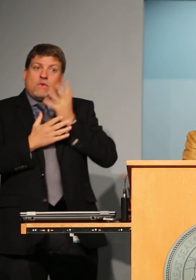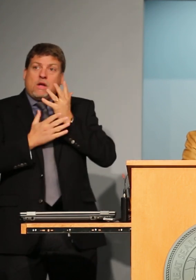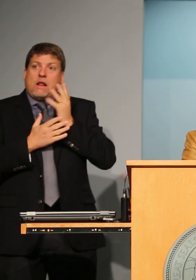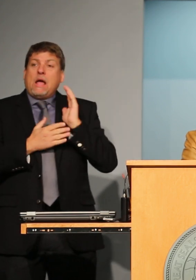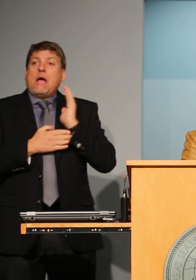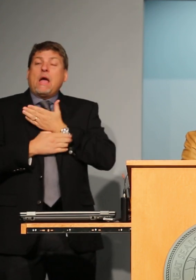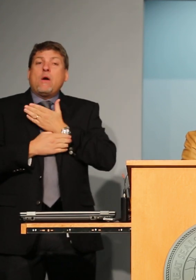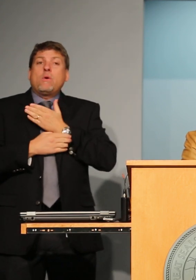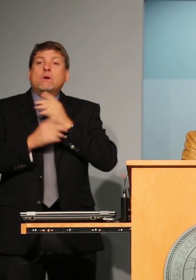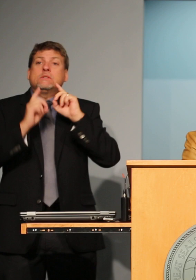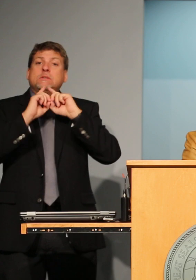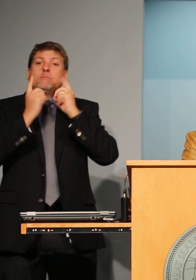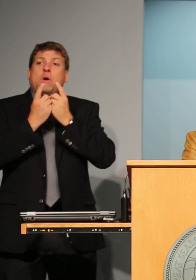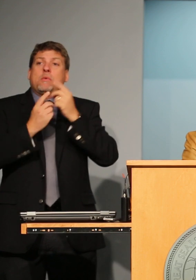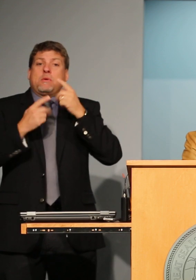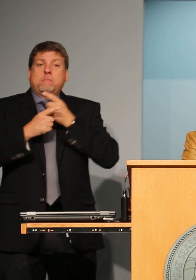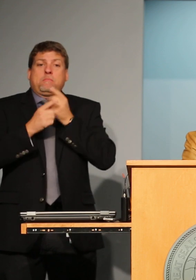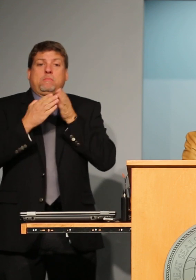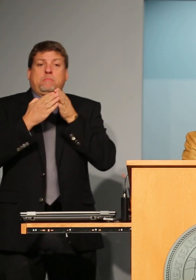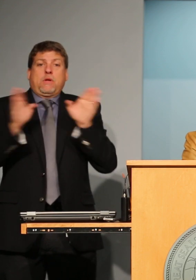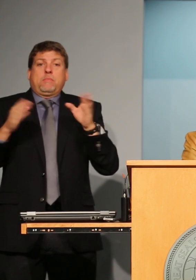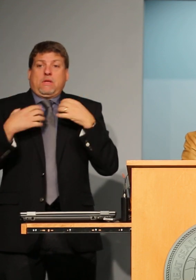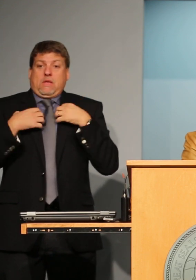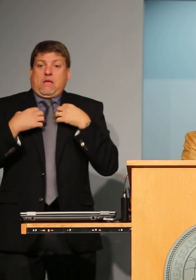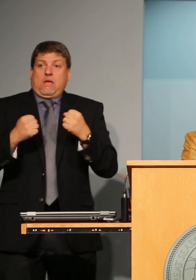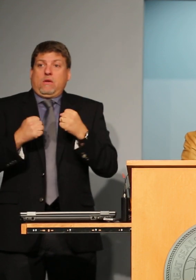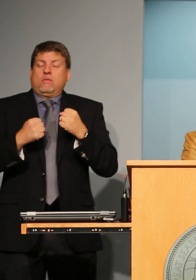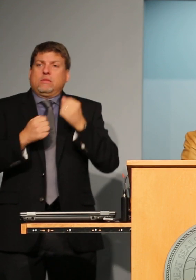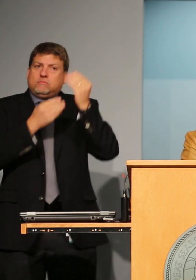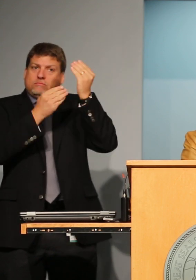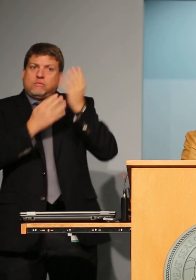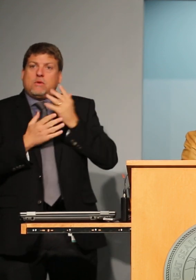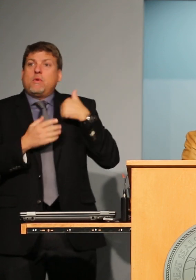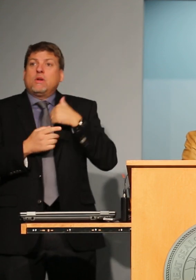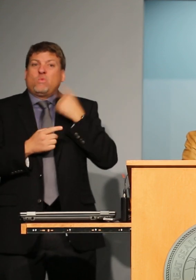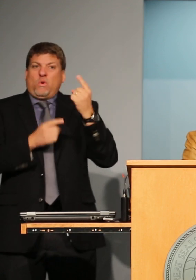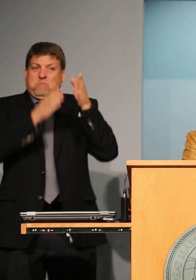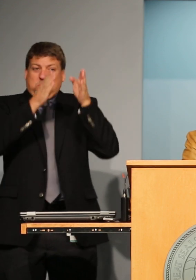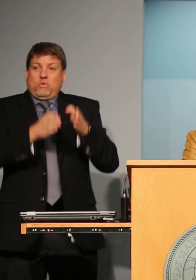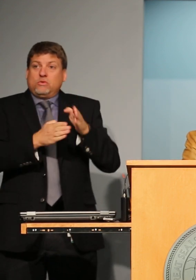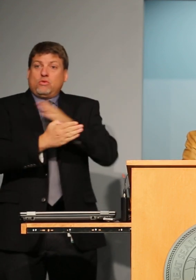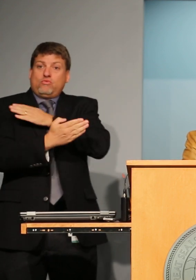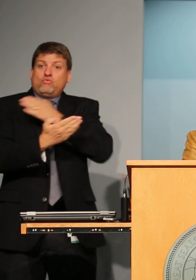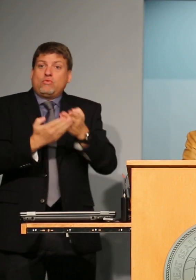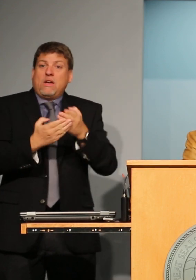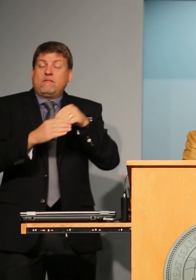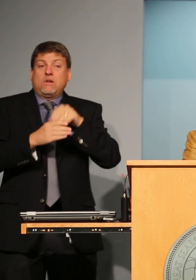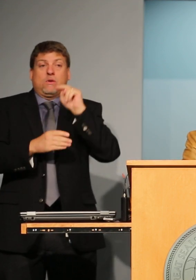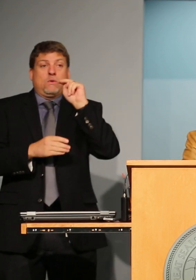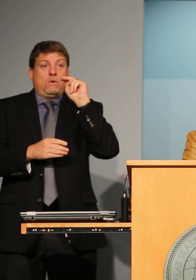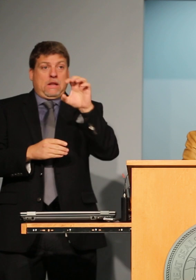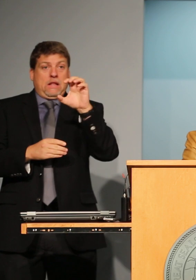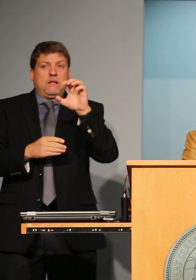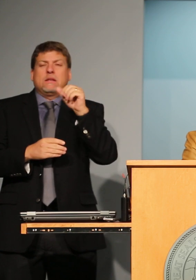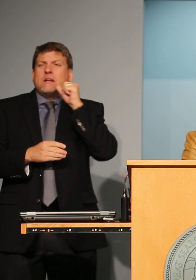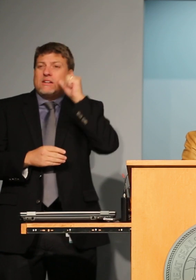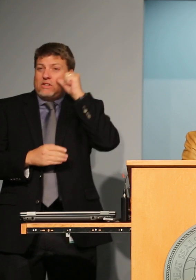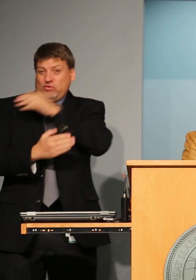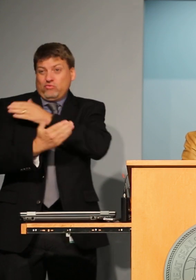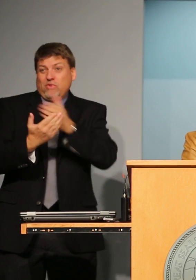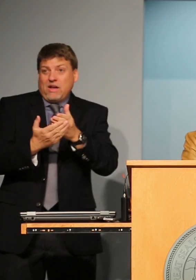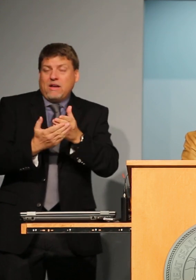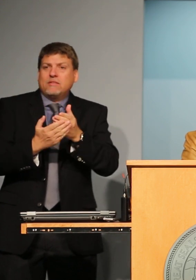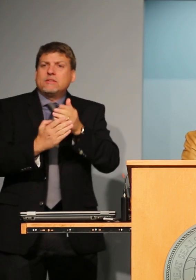Health that an individual arrived in North Carolina yesterday